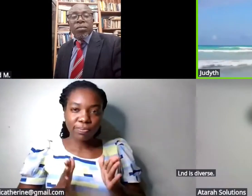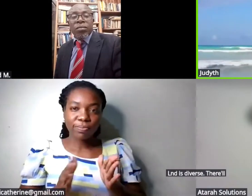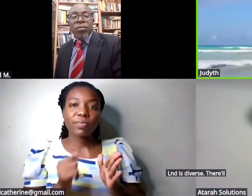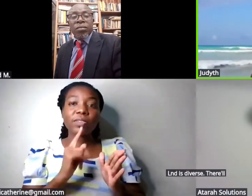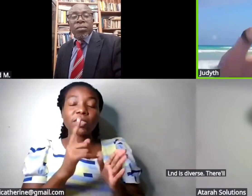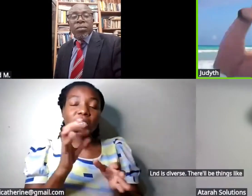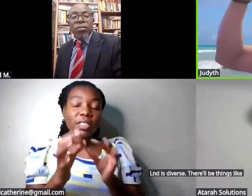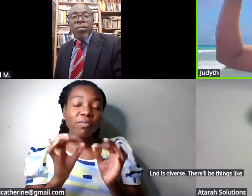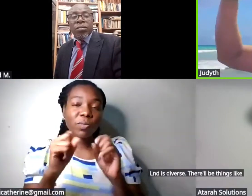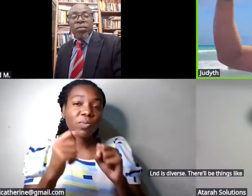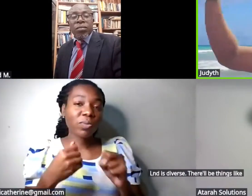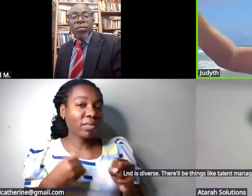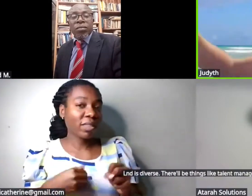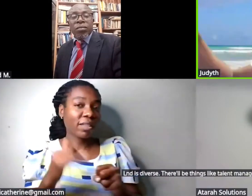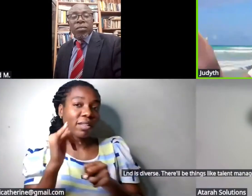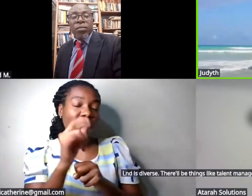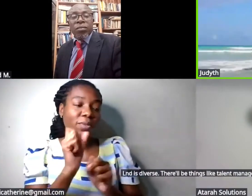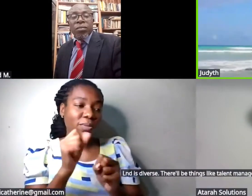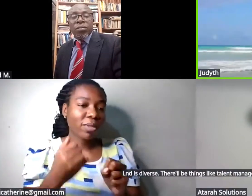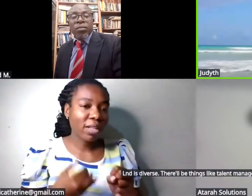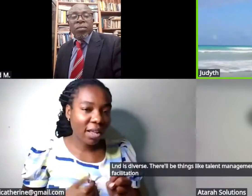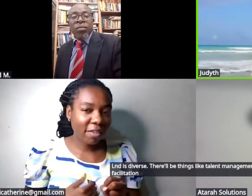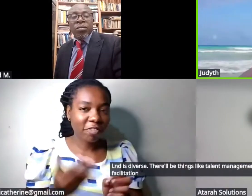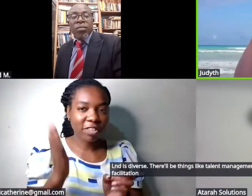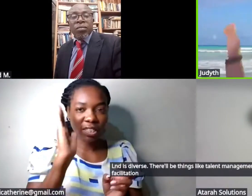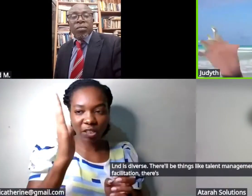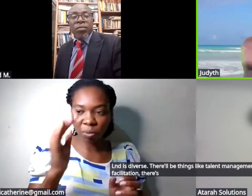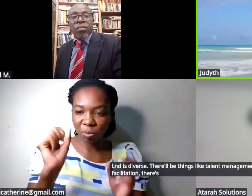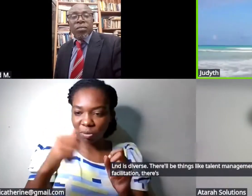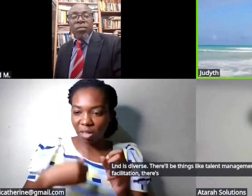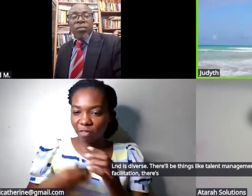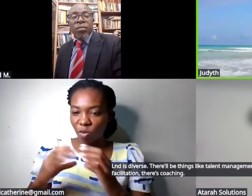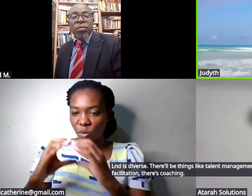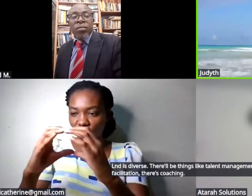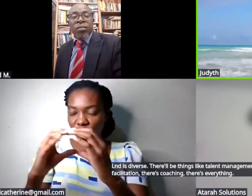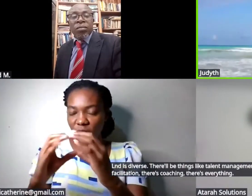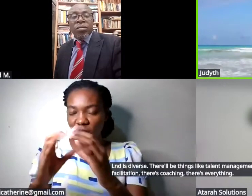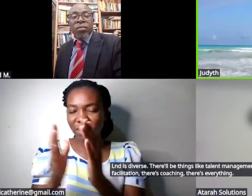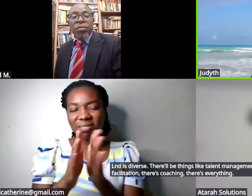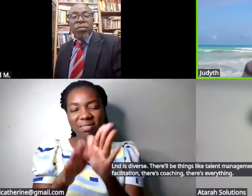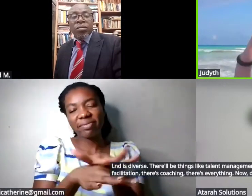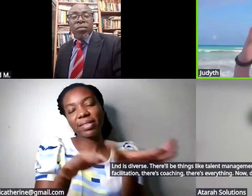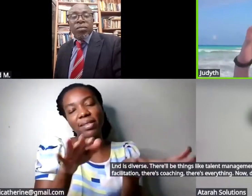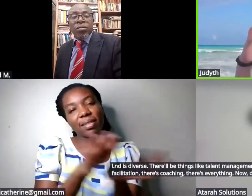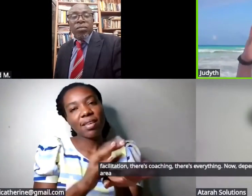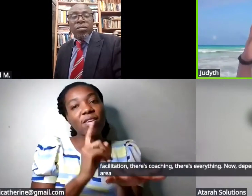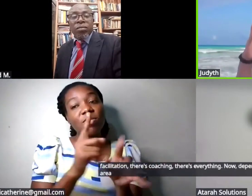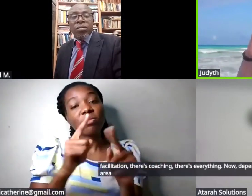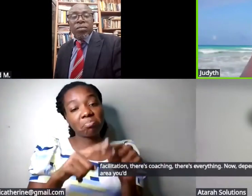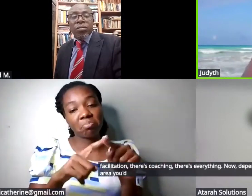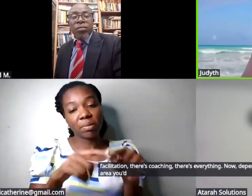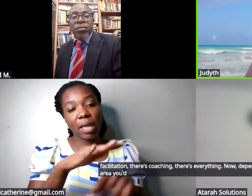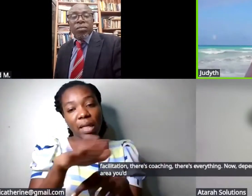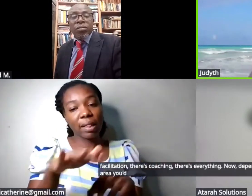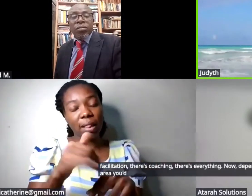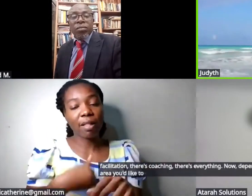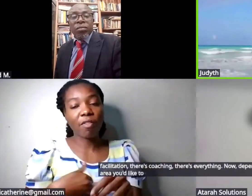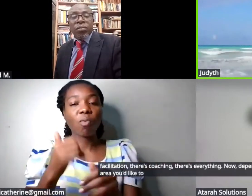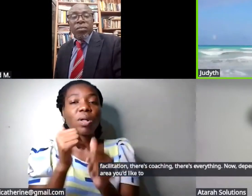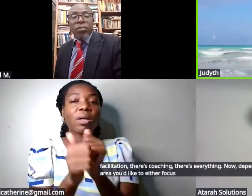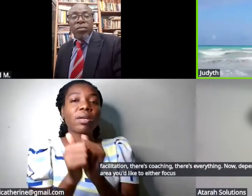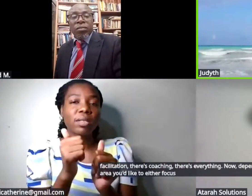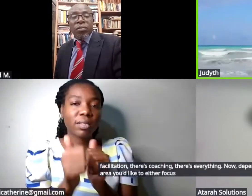talent management, there is facilitation, there's coaching, there's everything. Now, depending on which area you'd like to either focus on